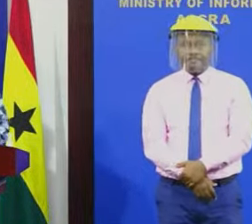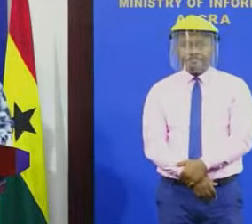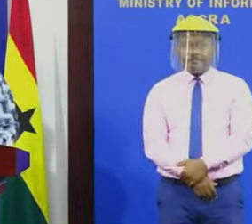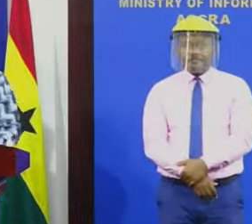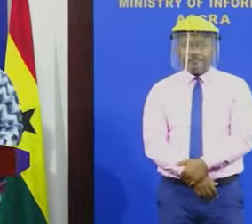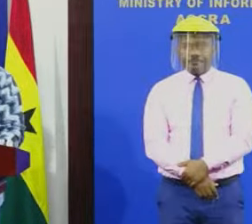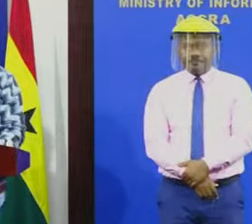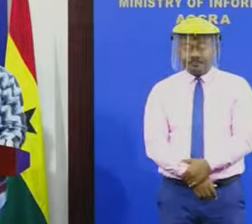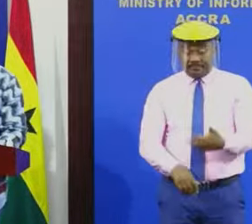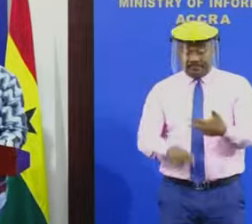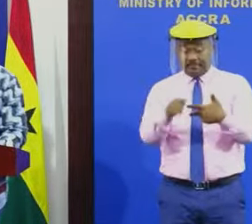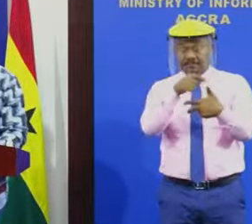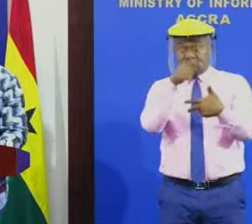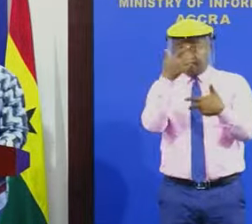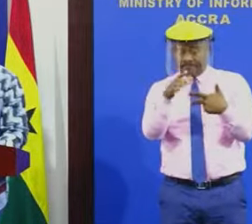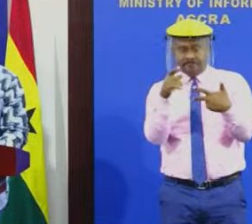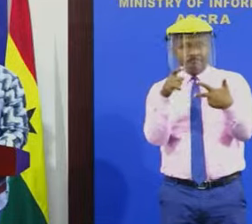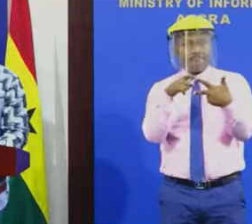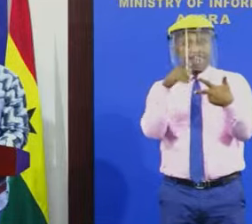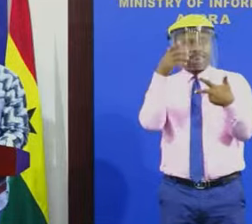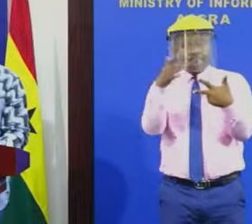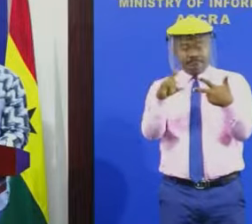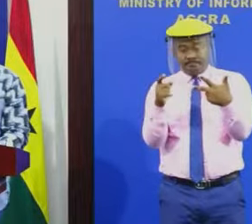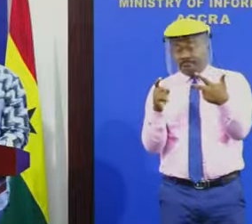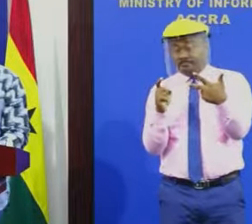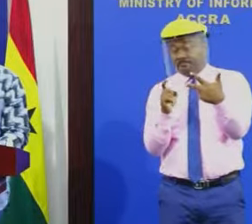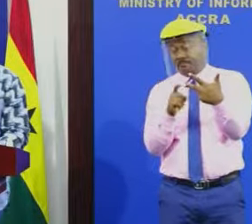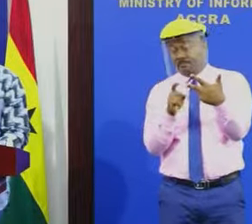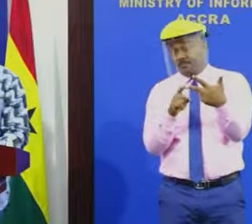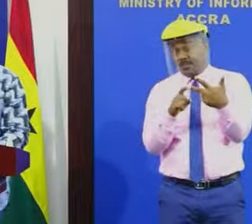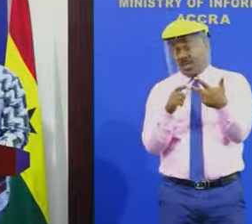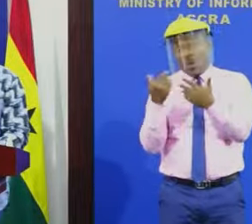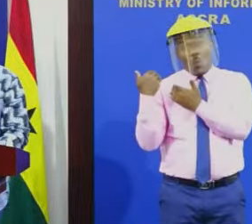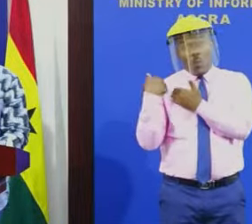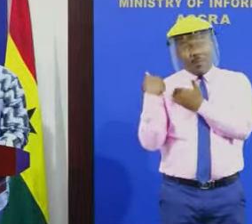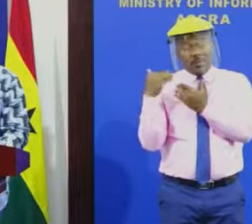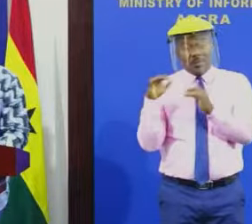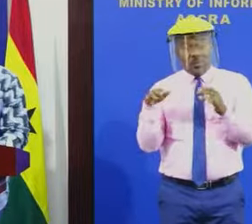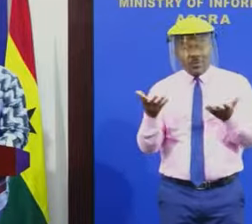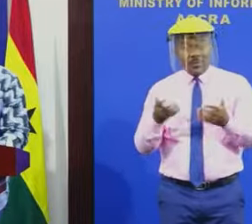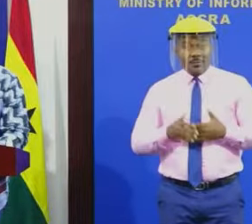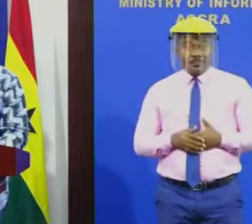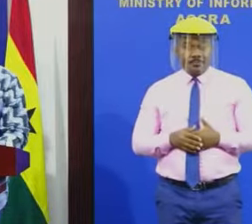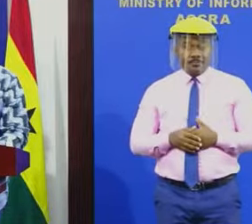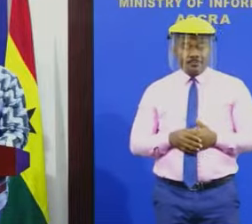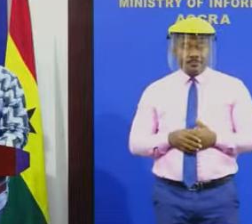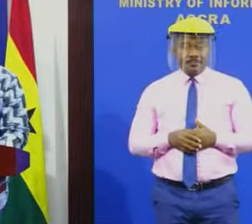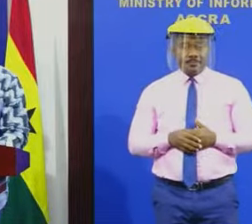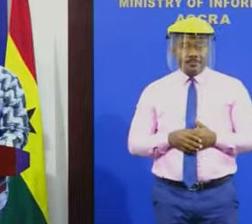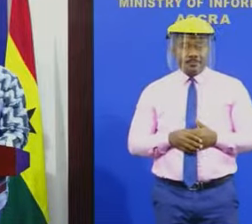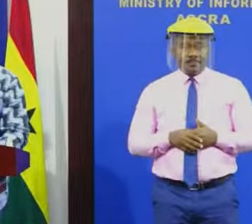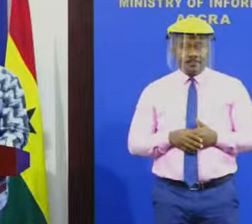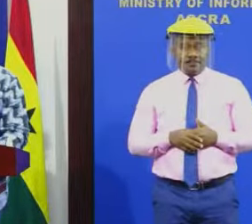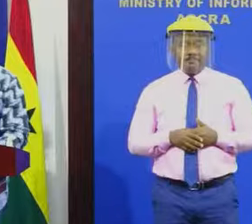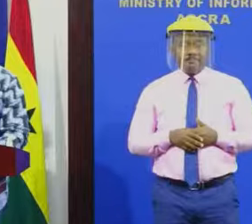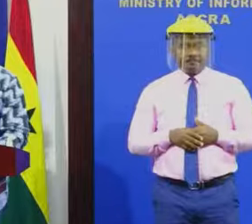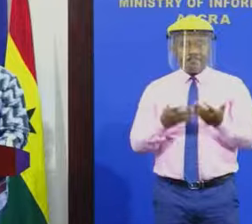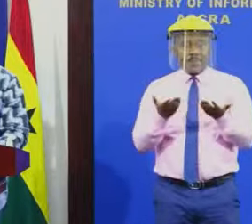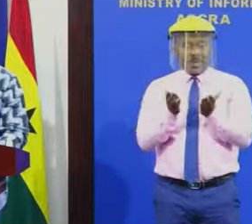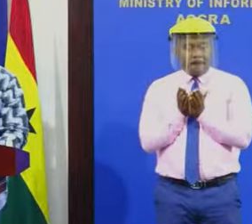Another critical function or mandate of the authority is that of inland waterways